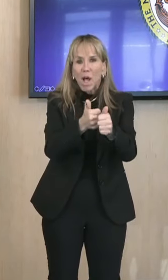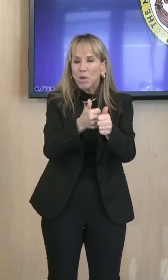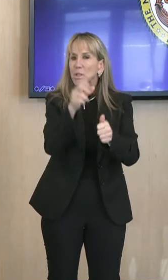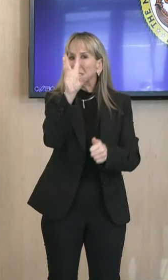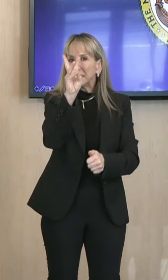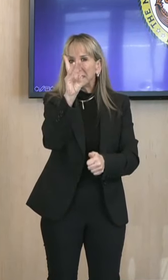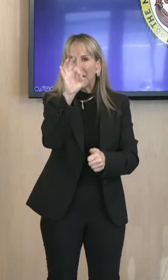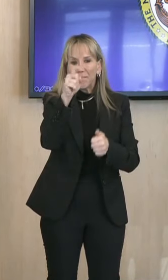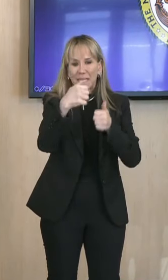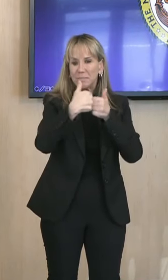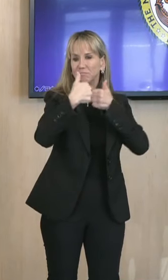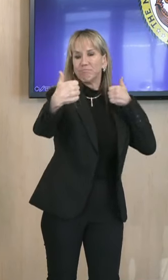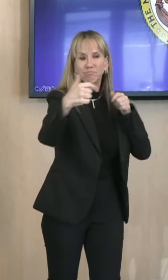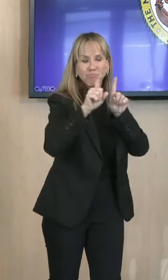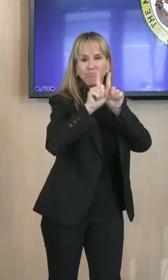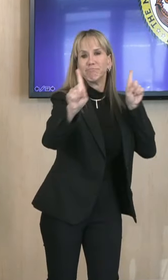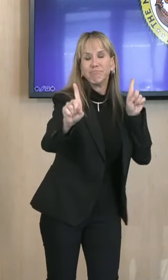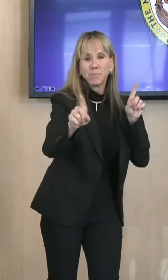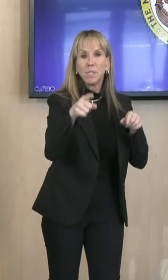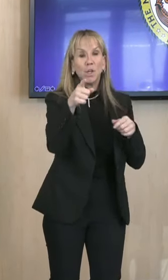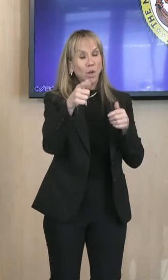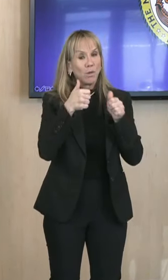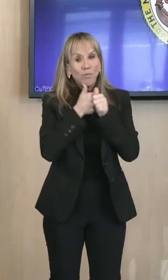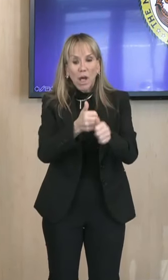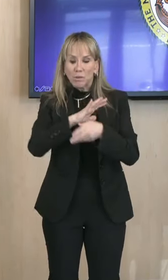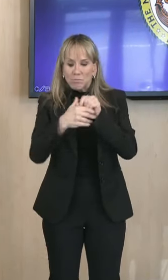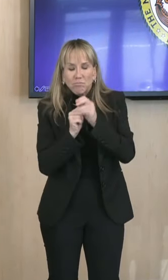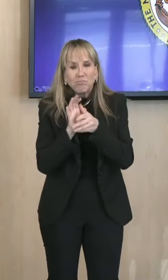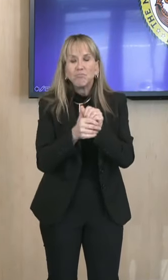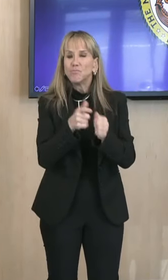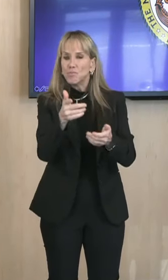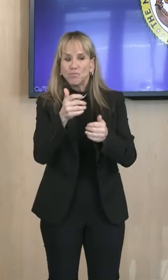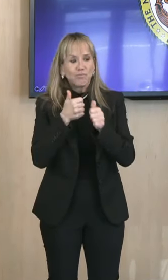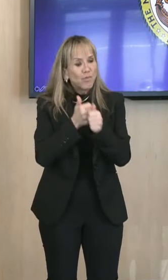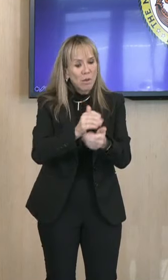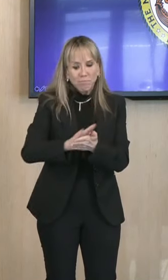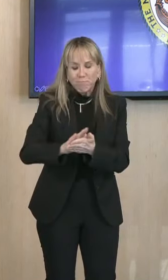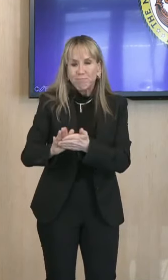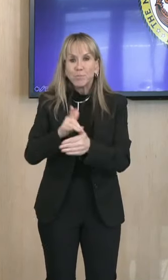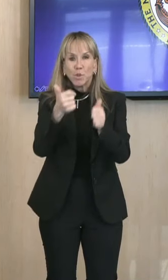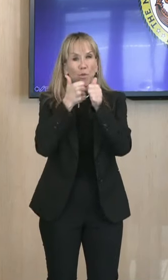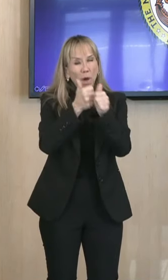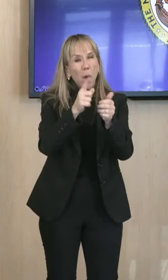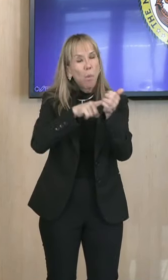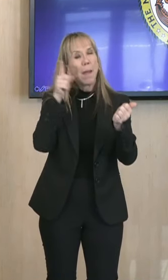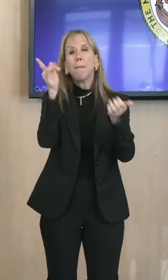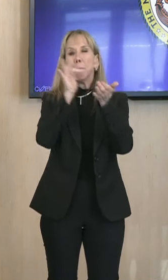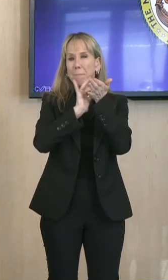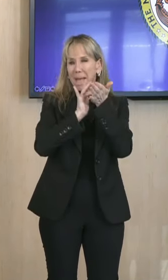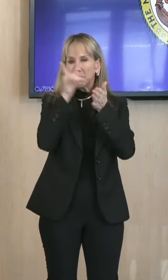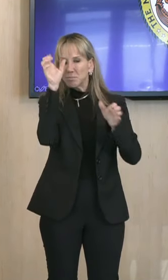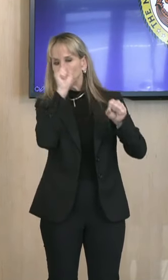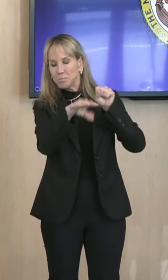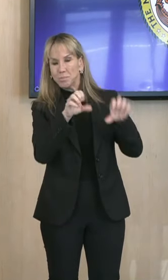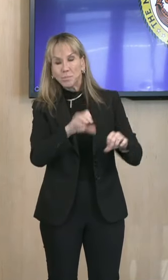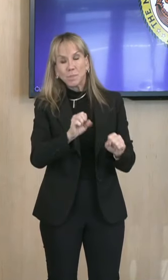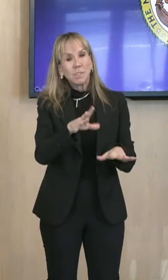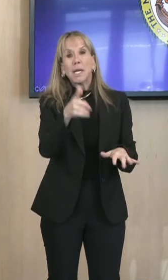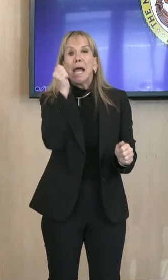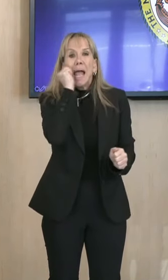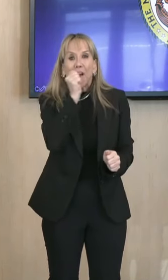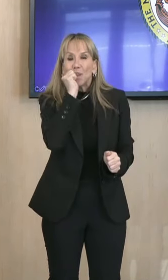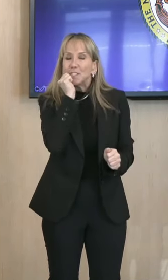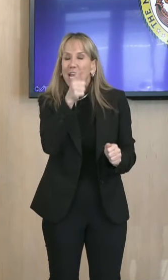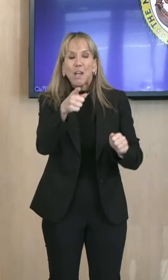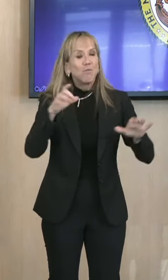or more, that are adhering to the hygiene standards, that are following the medical guidance, that are living every day of your life with